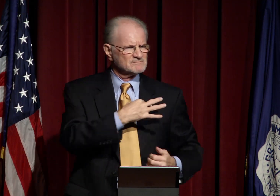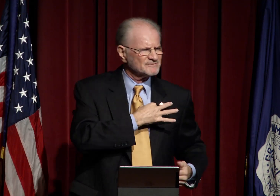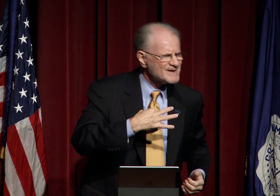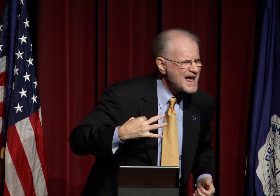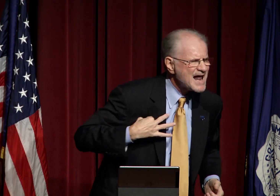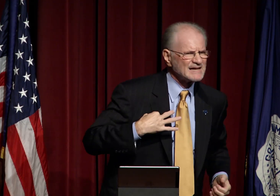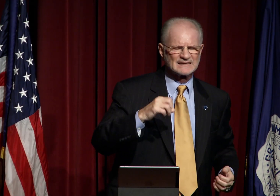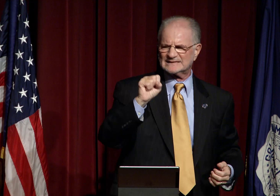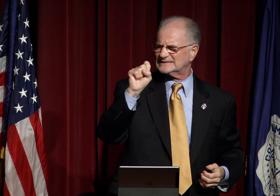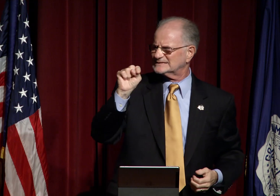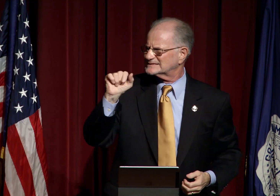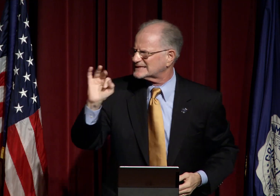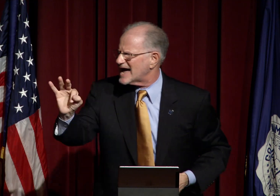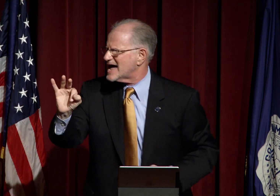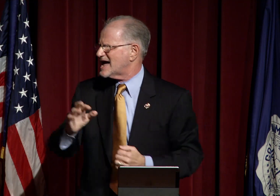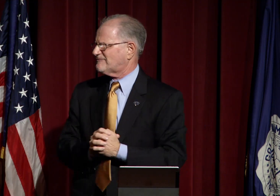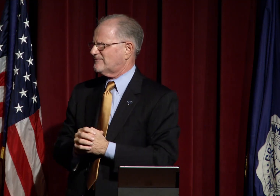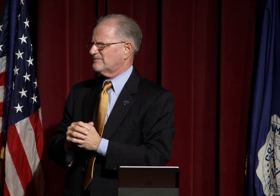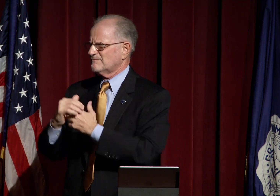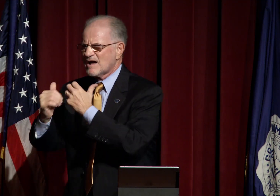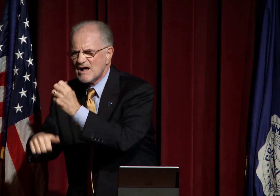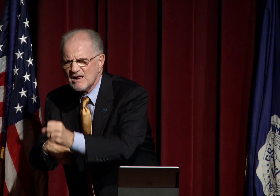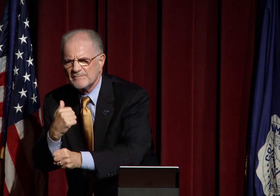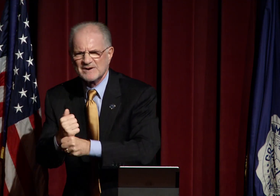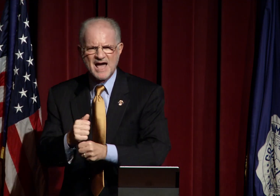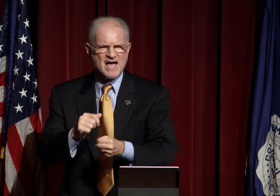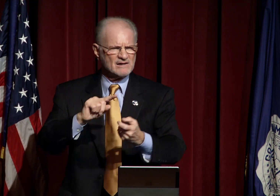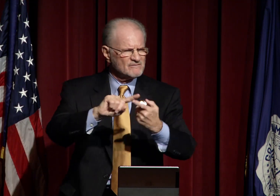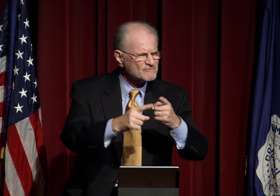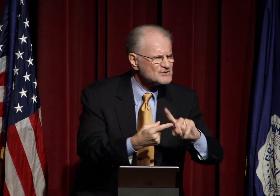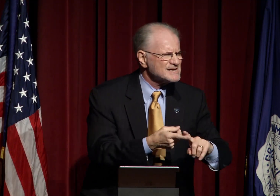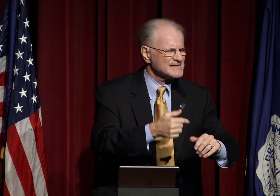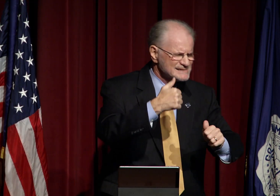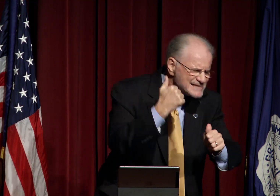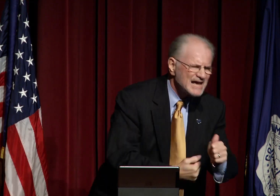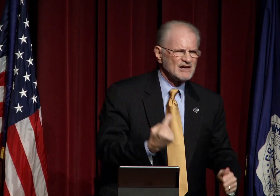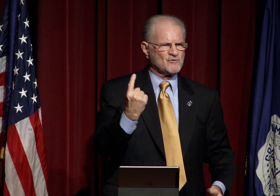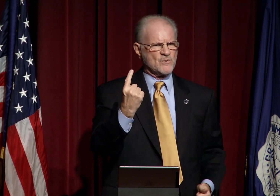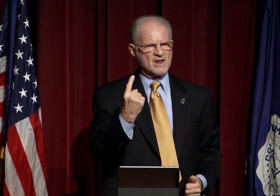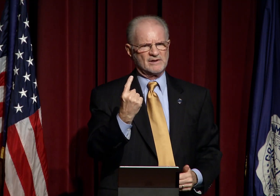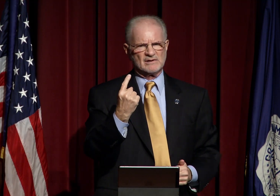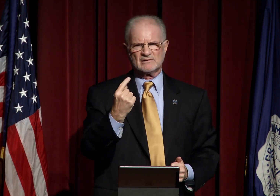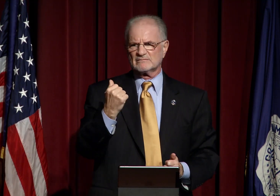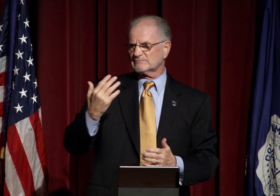responsibility. Students, faculty, staff, alumni, and friends.